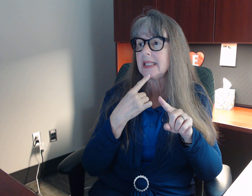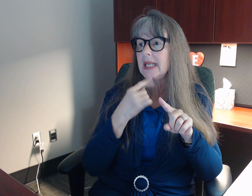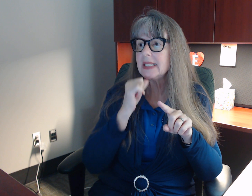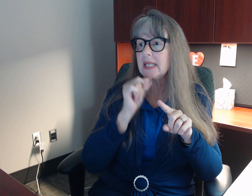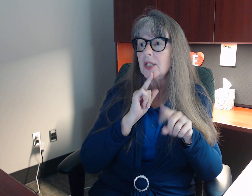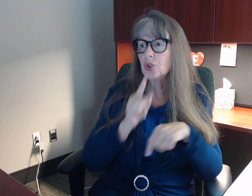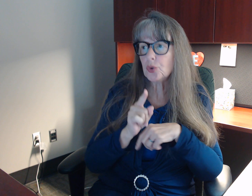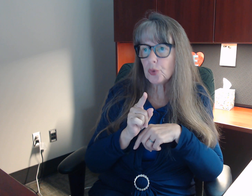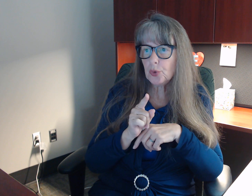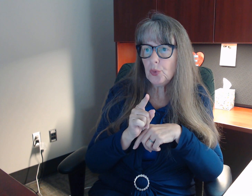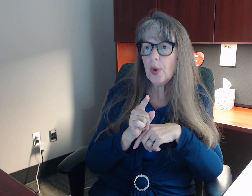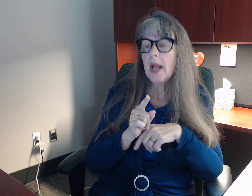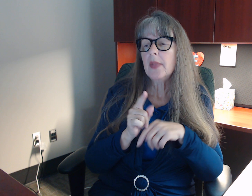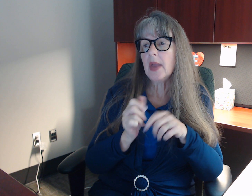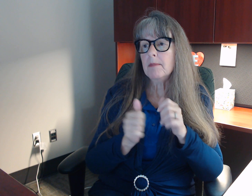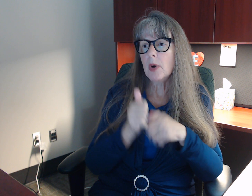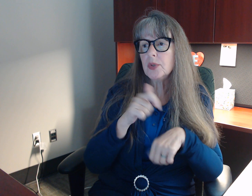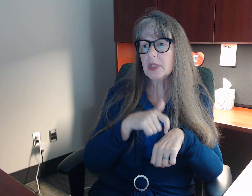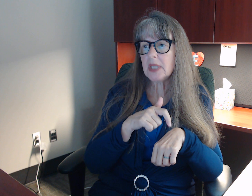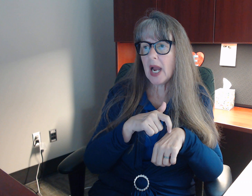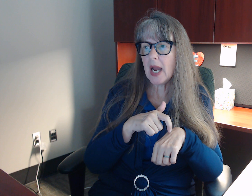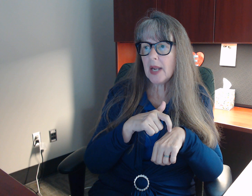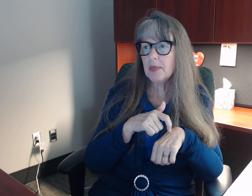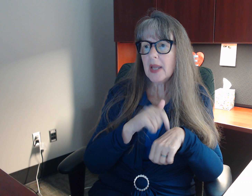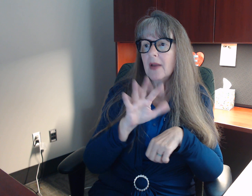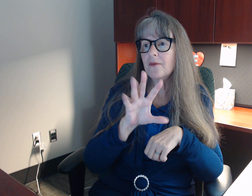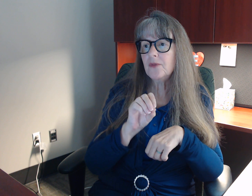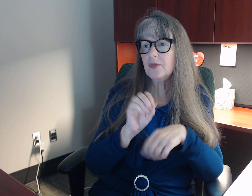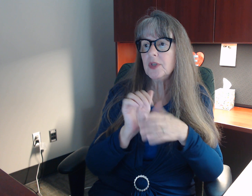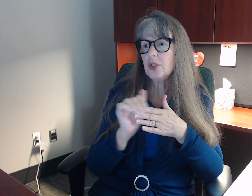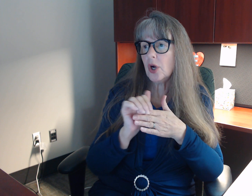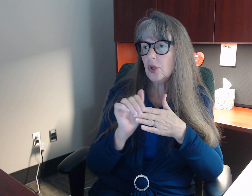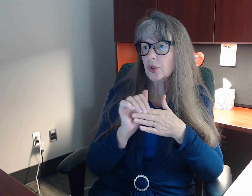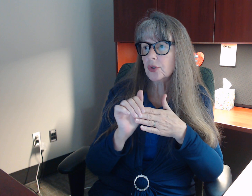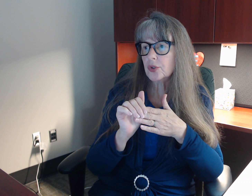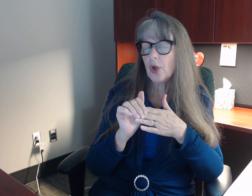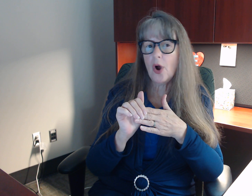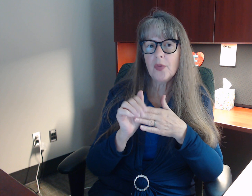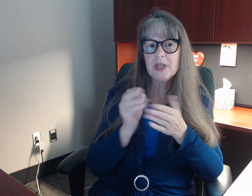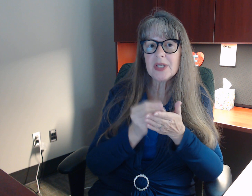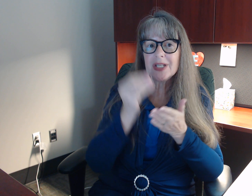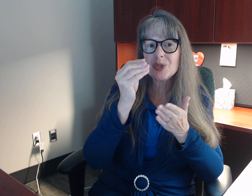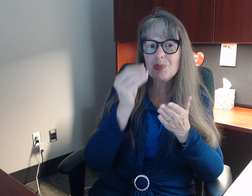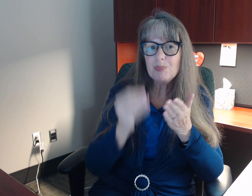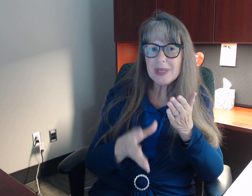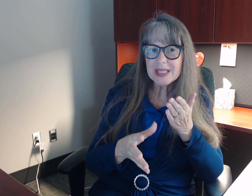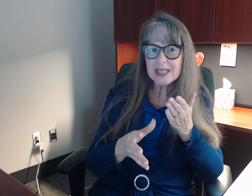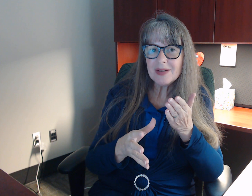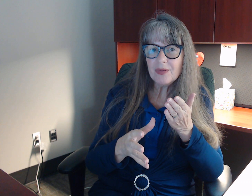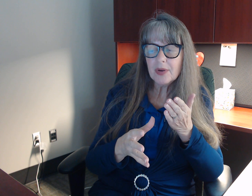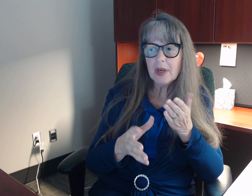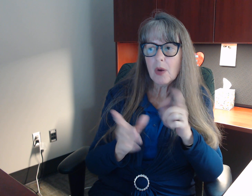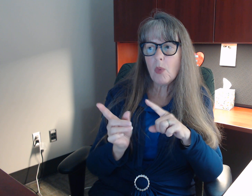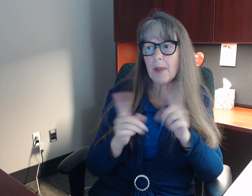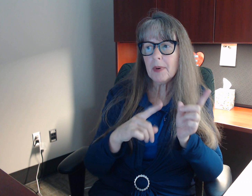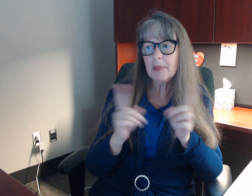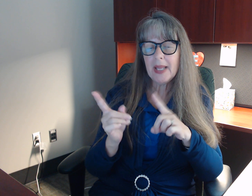it's not true, that most of the time, $50 on these expensive wiper